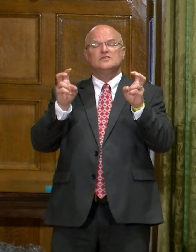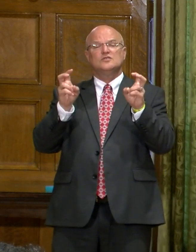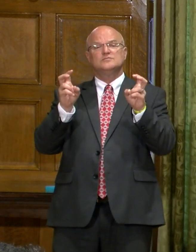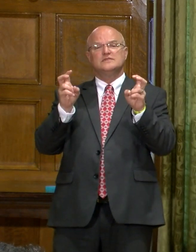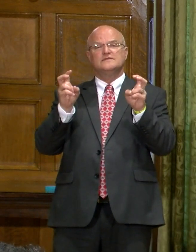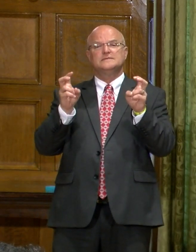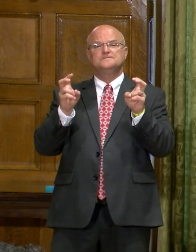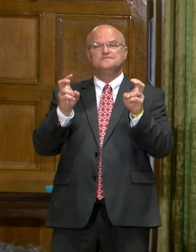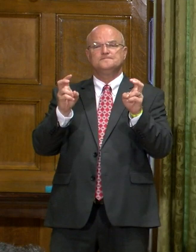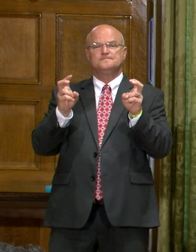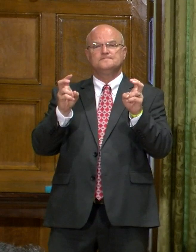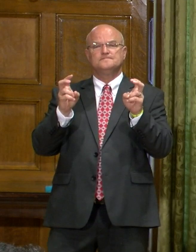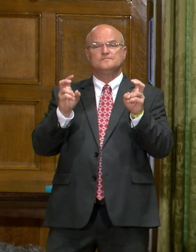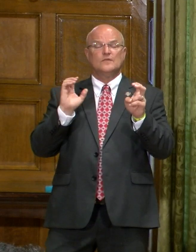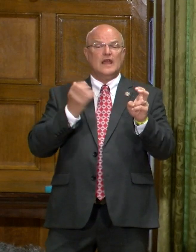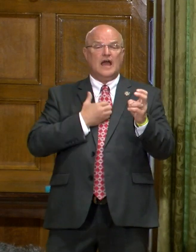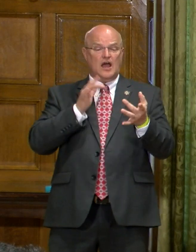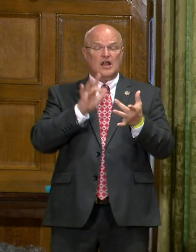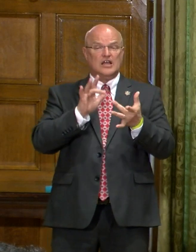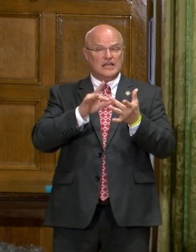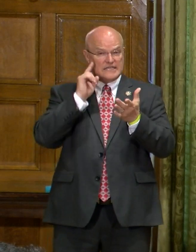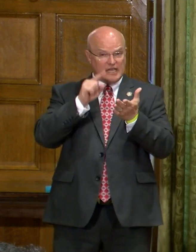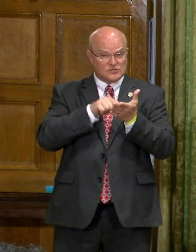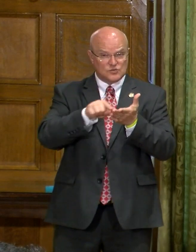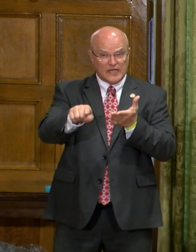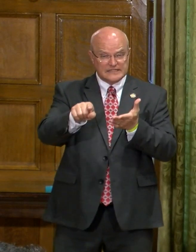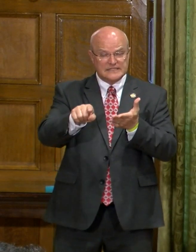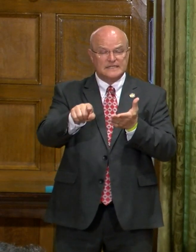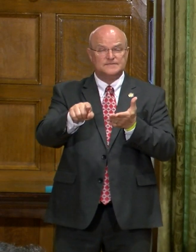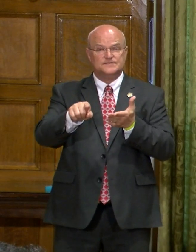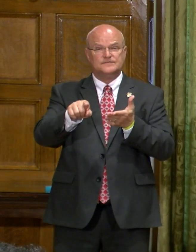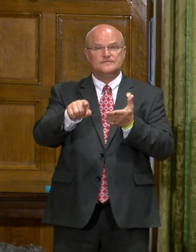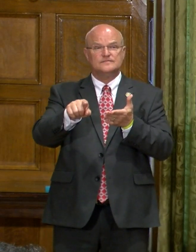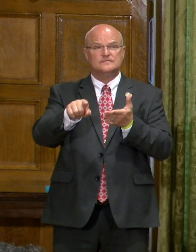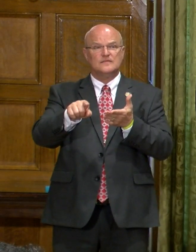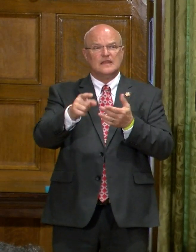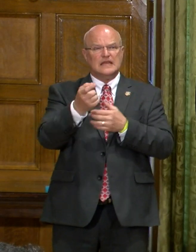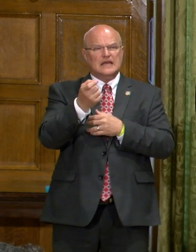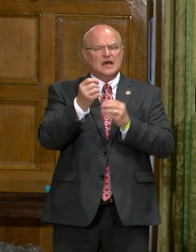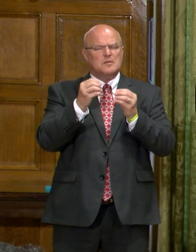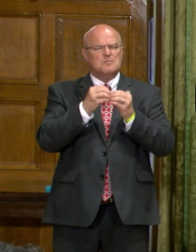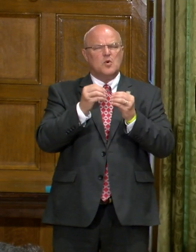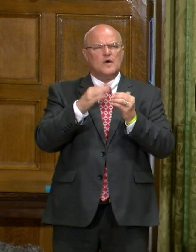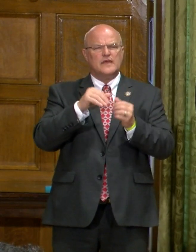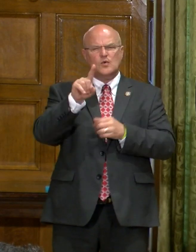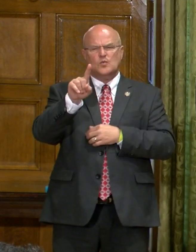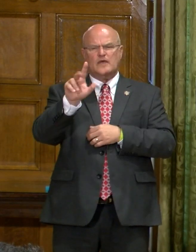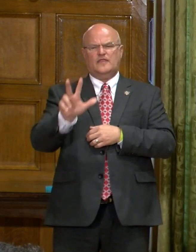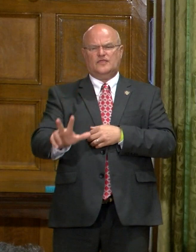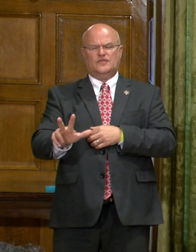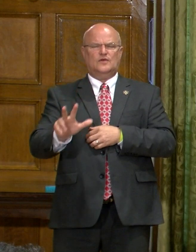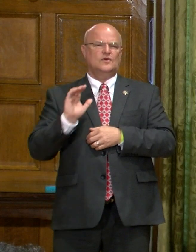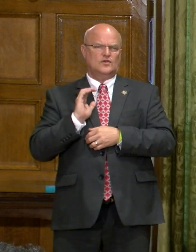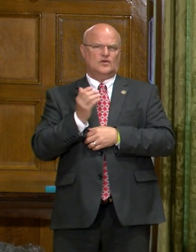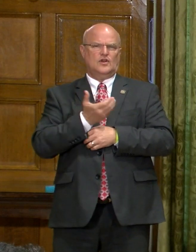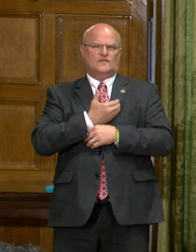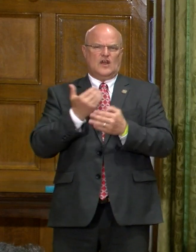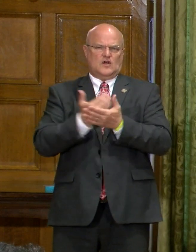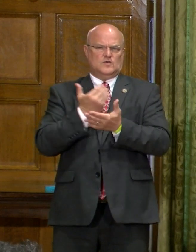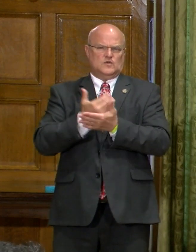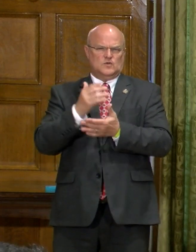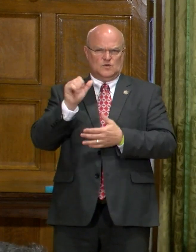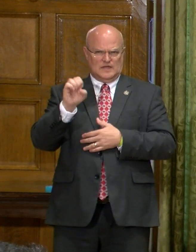of our contact tracing, a little over a third of our